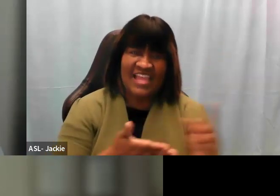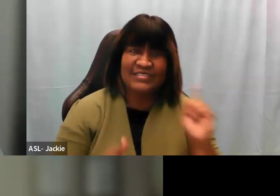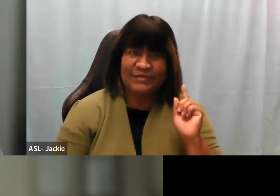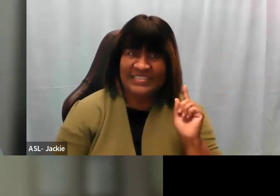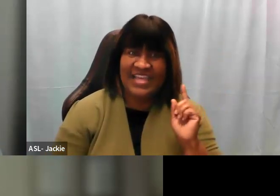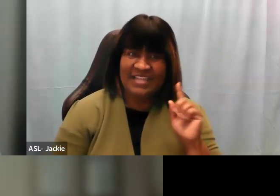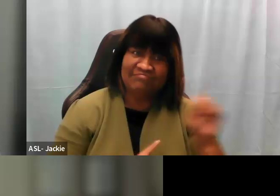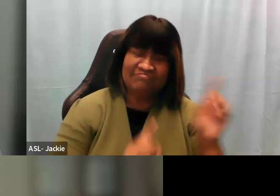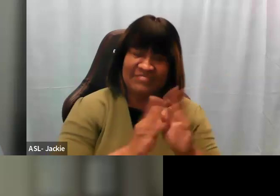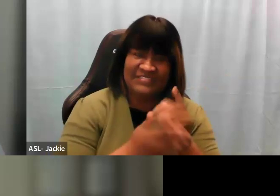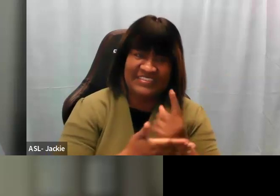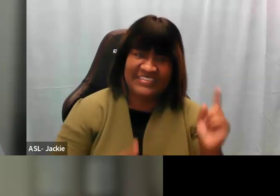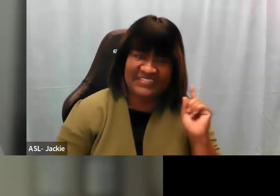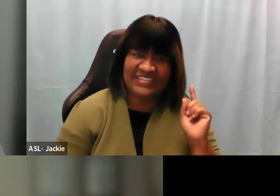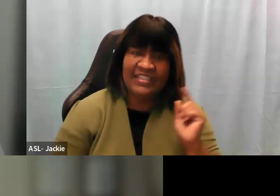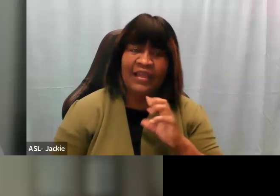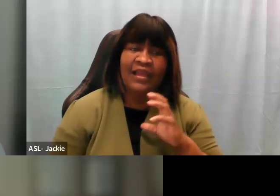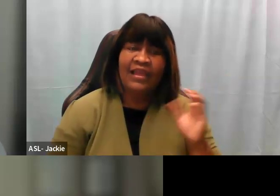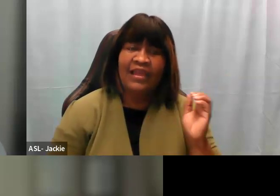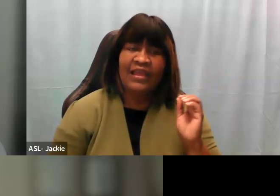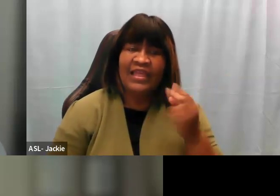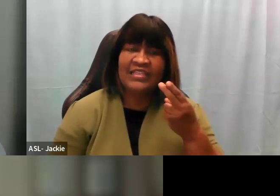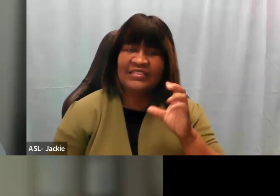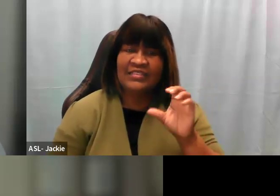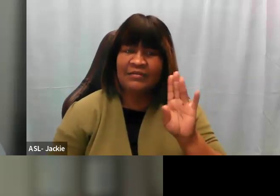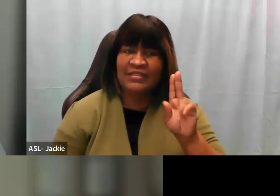and I was taking notes